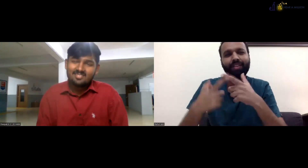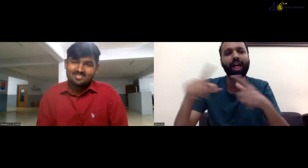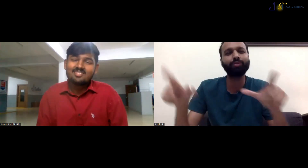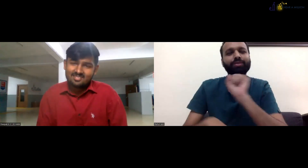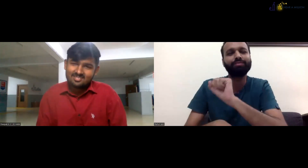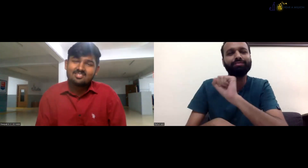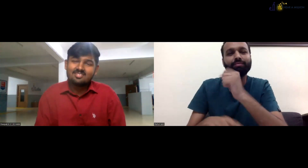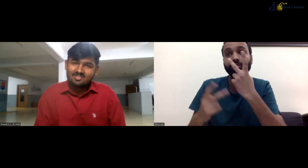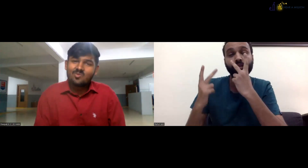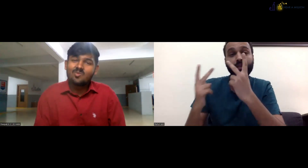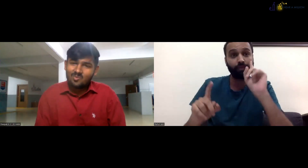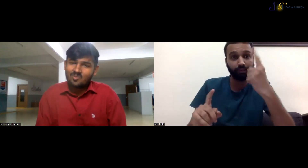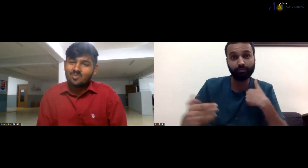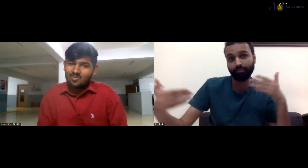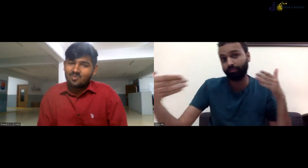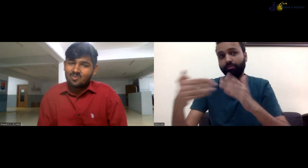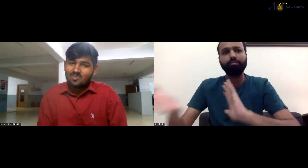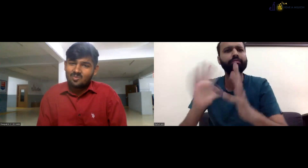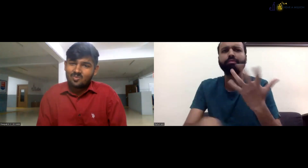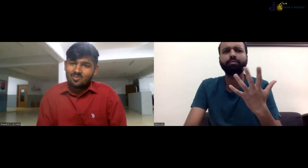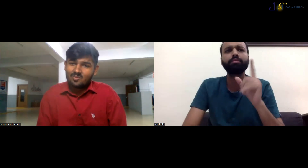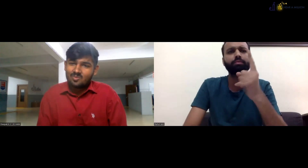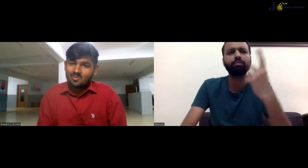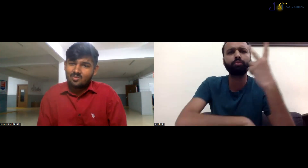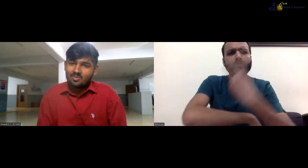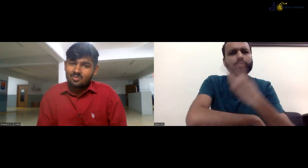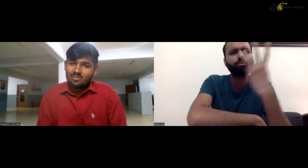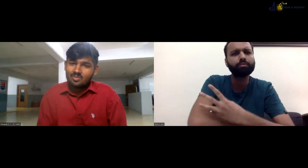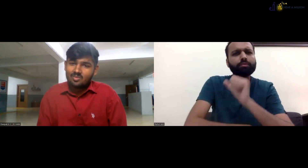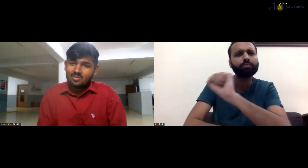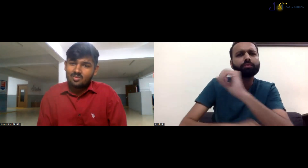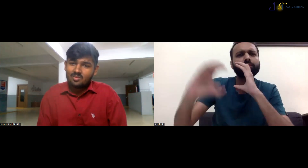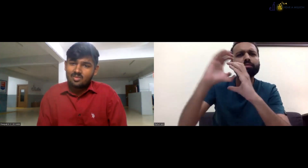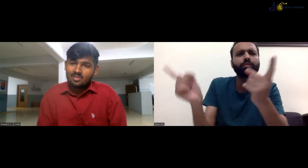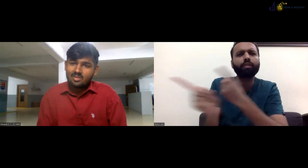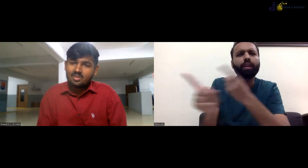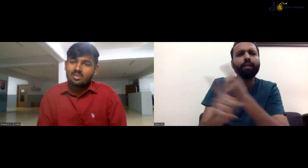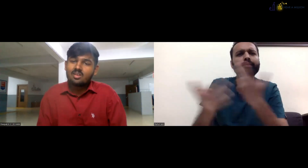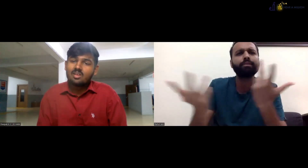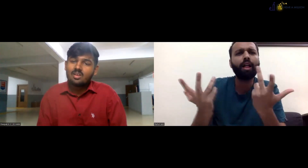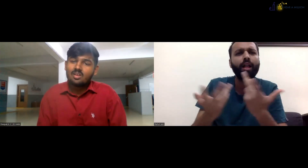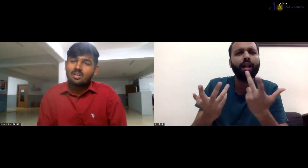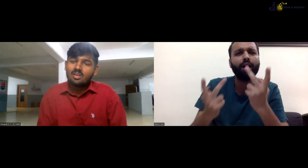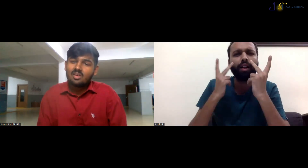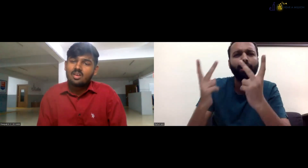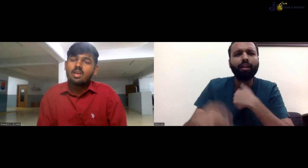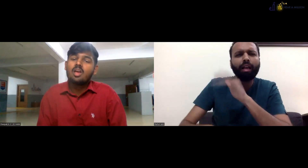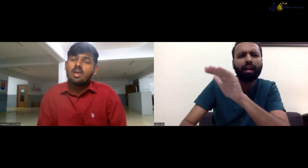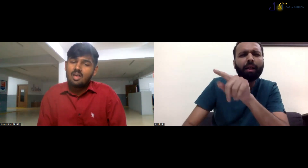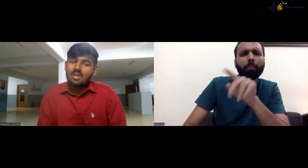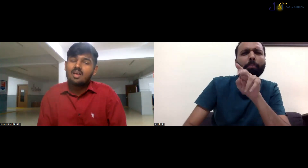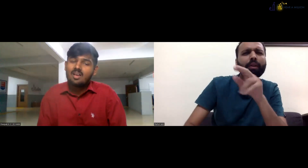takes a little bit time. You pick up the language, the general language communication, which is, it doesn't happen,